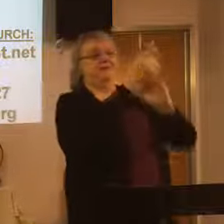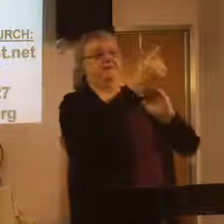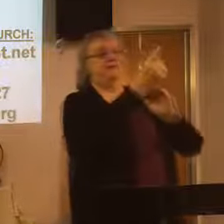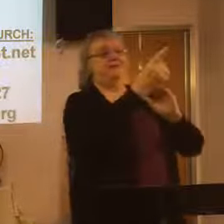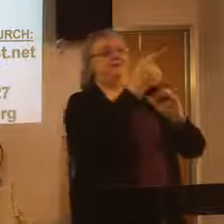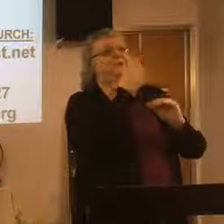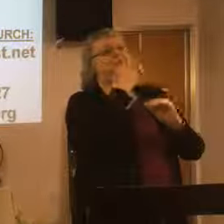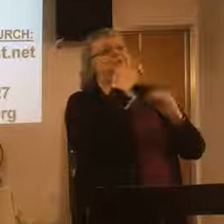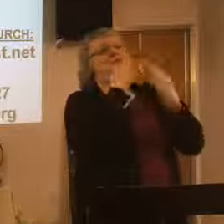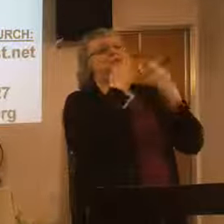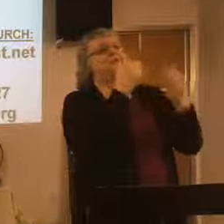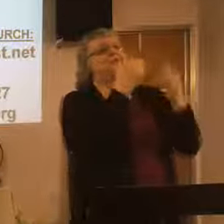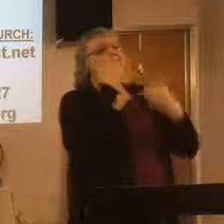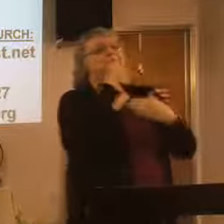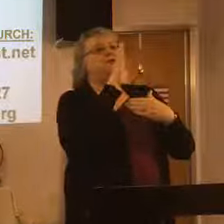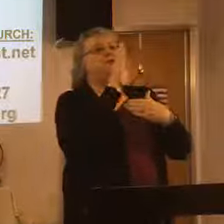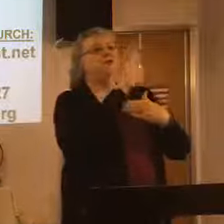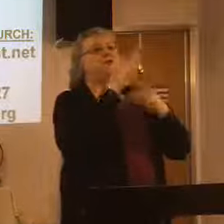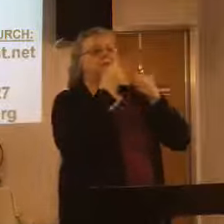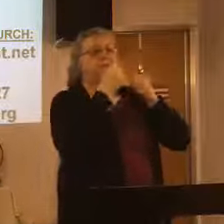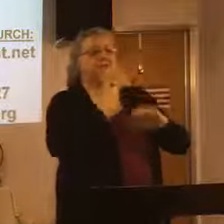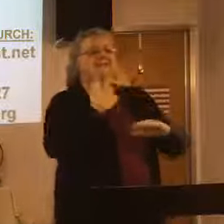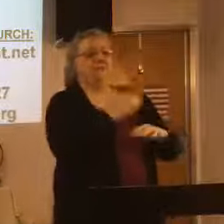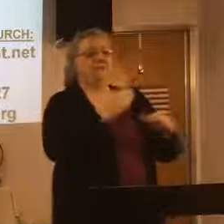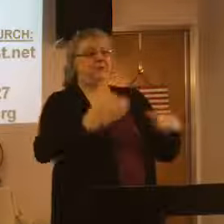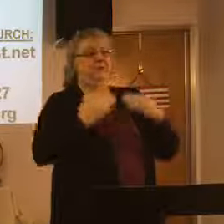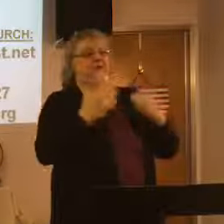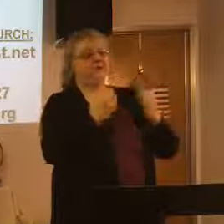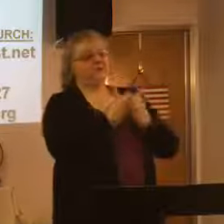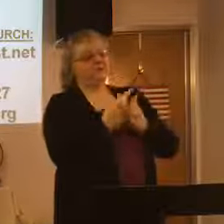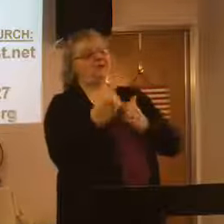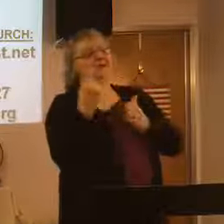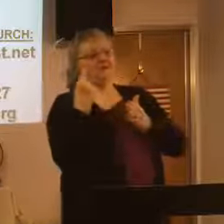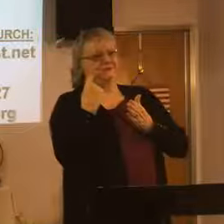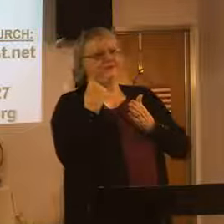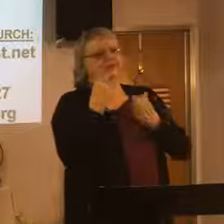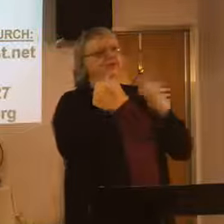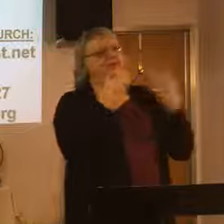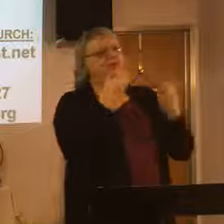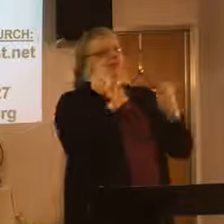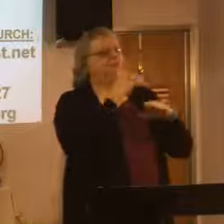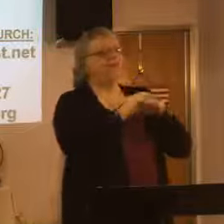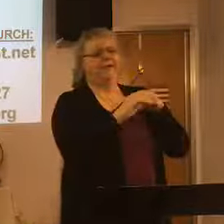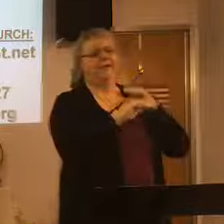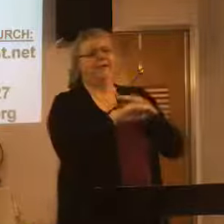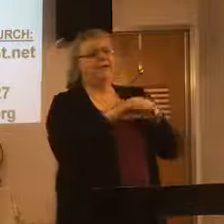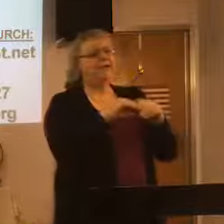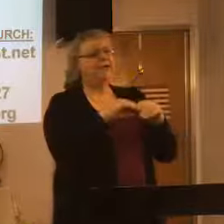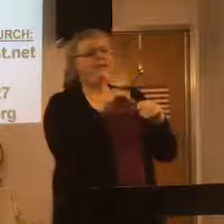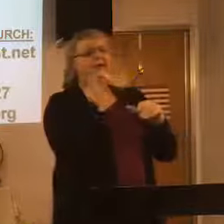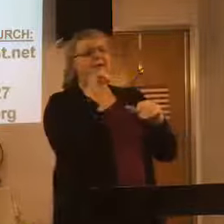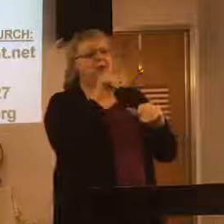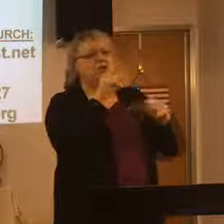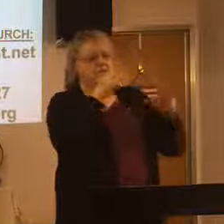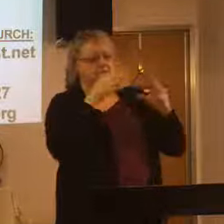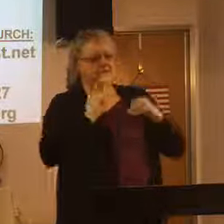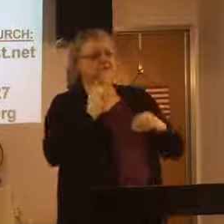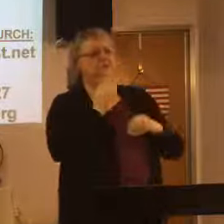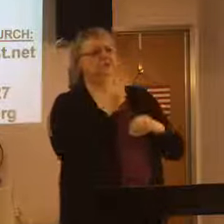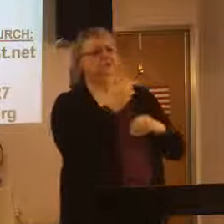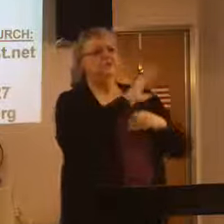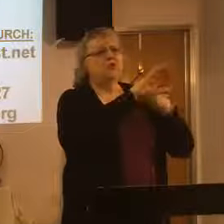thanks. Thanks for your blessings that we've enjoyed this past week. Thank you for the comfort that you have ministered to those